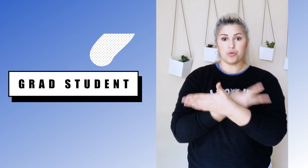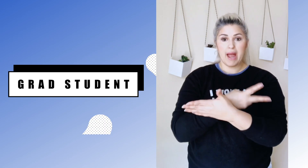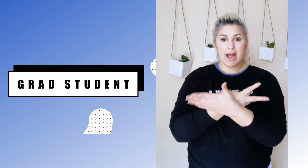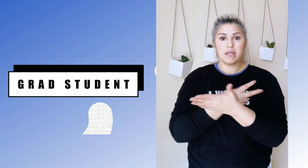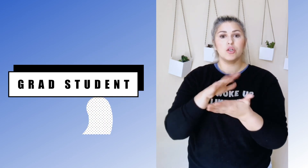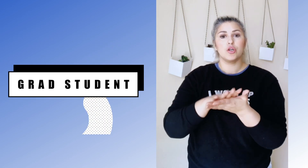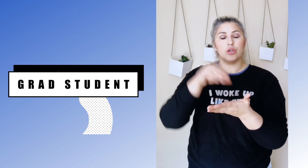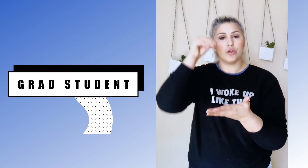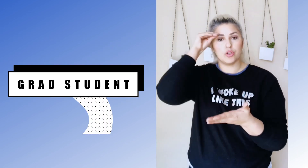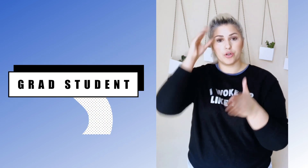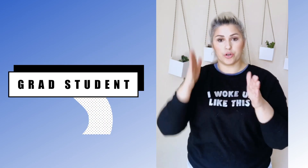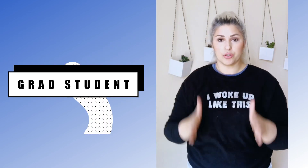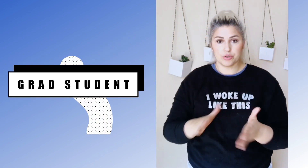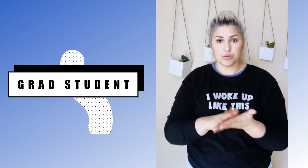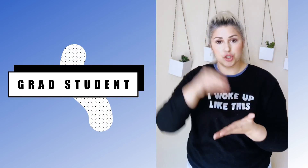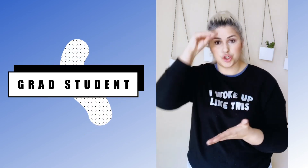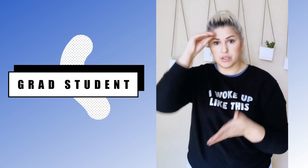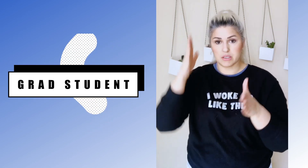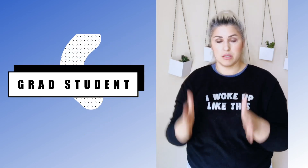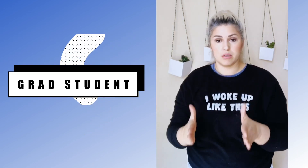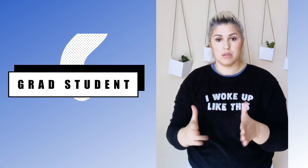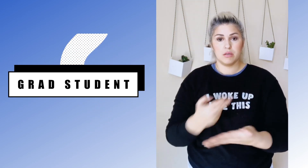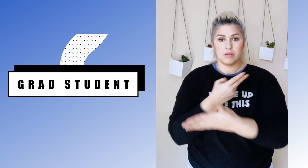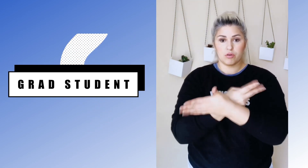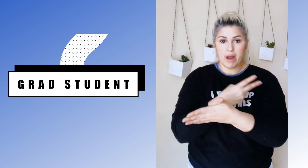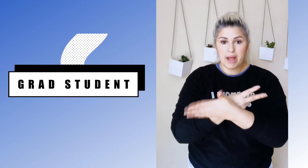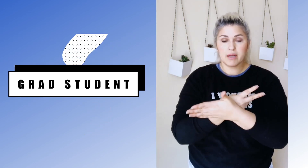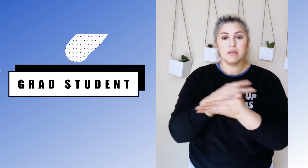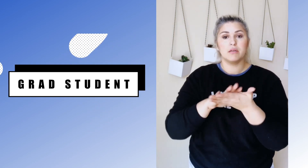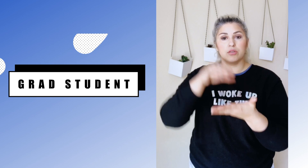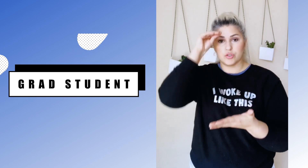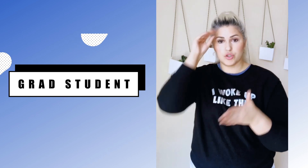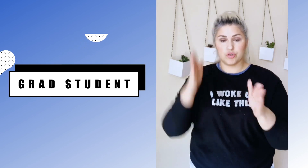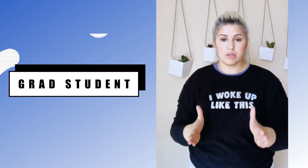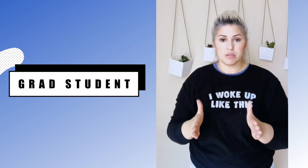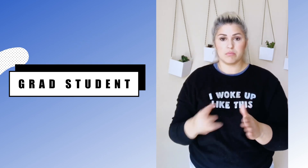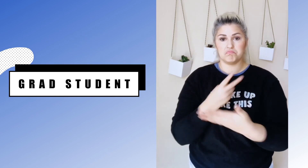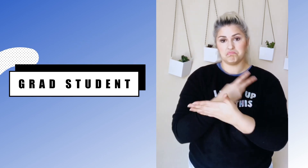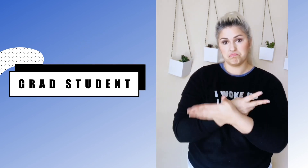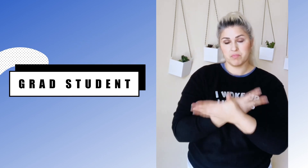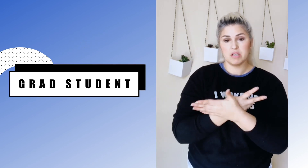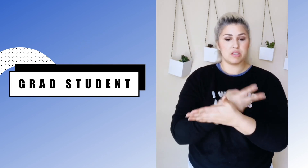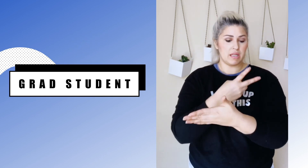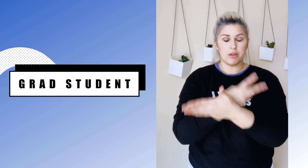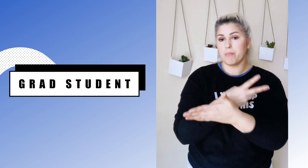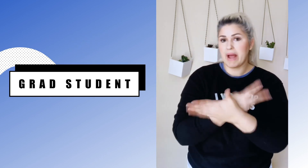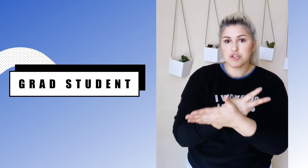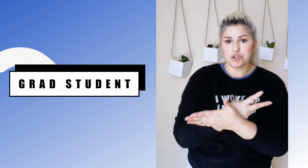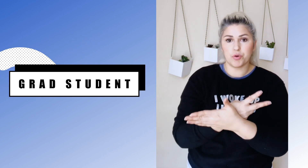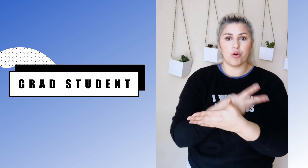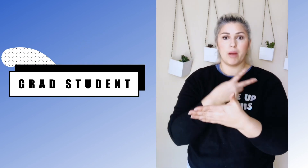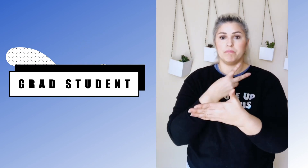do grad learner or student. Grad student. So this is like